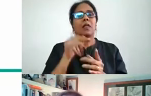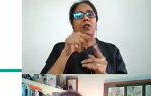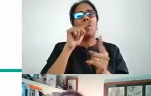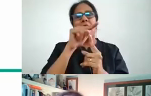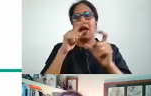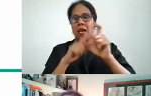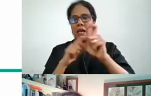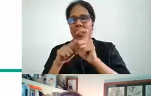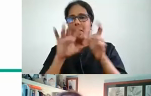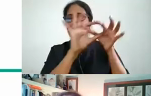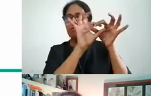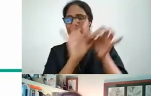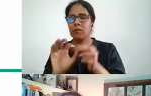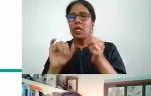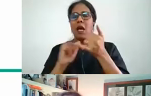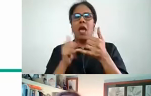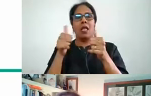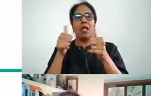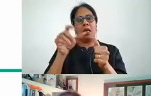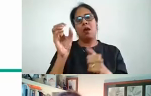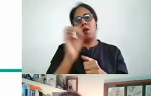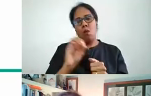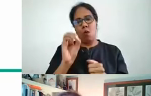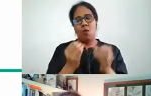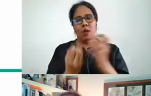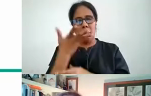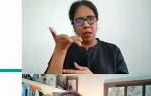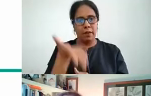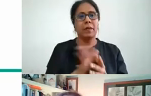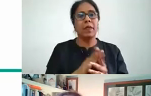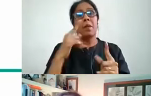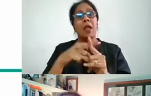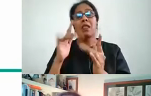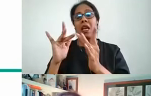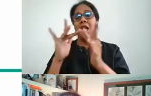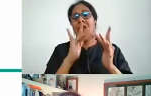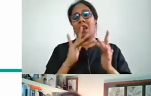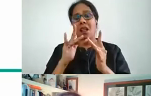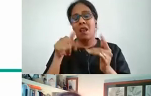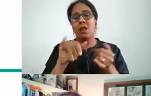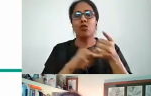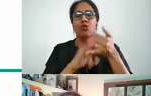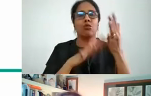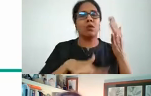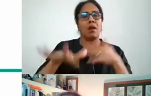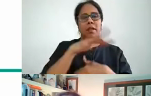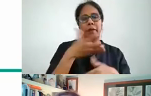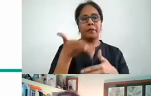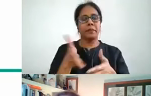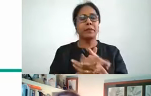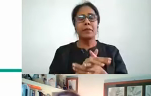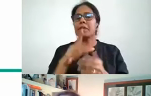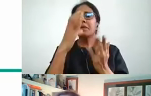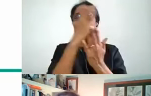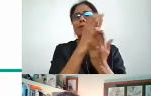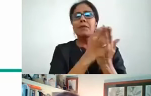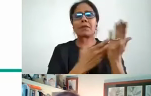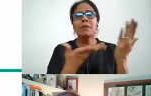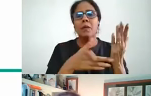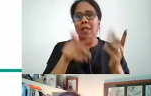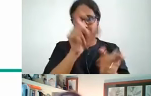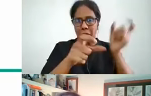of IEEE 802 standards are developed, and the Internet Society. So the design of the course is to provide the learners,